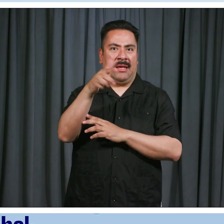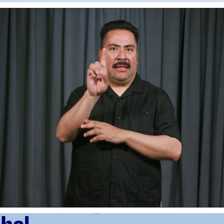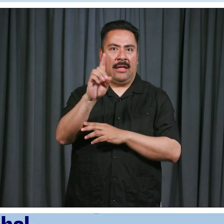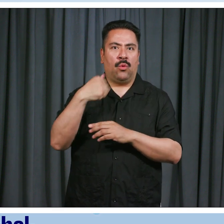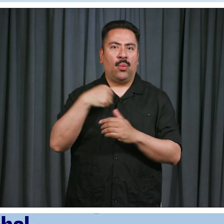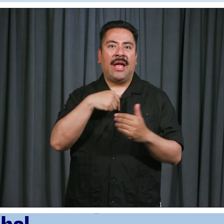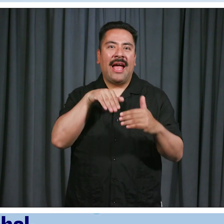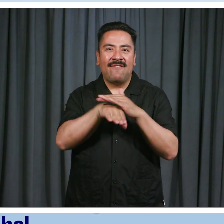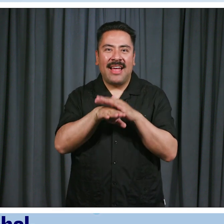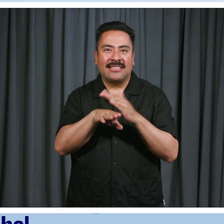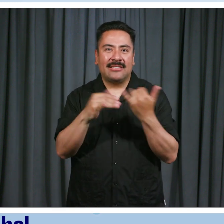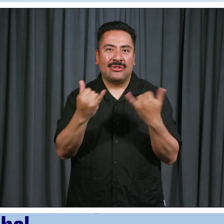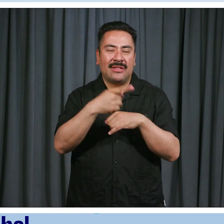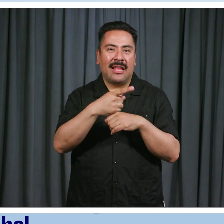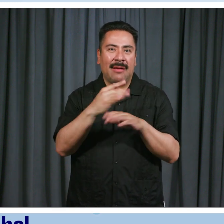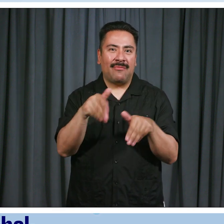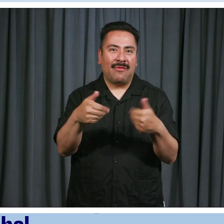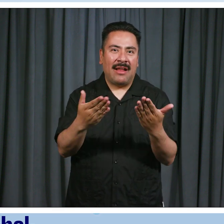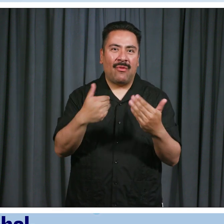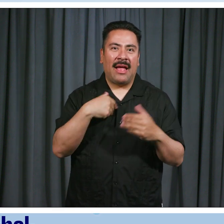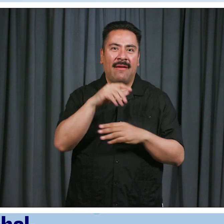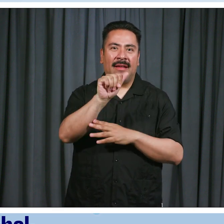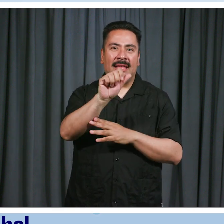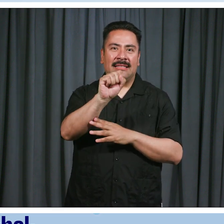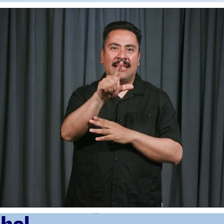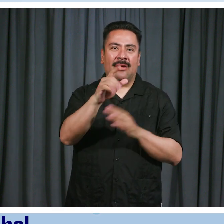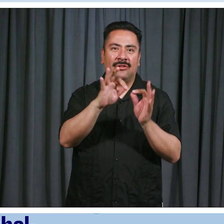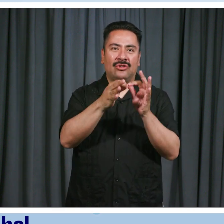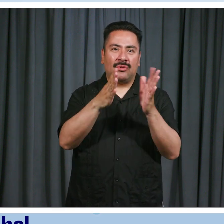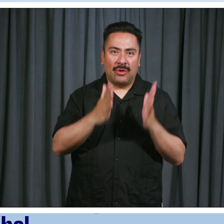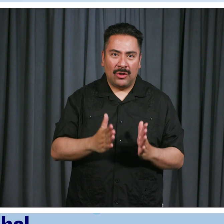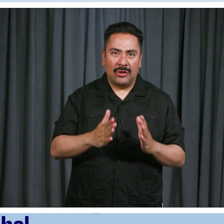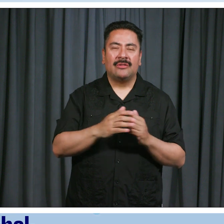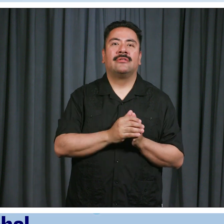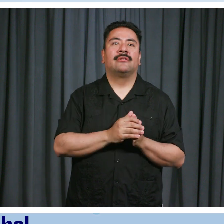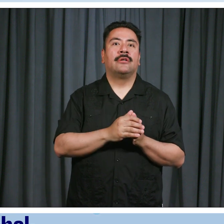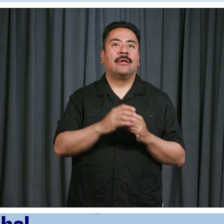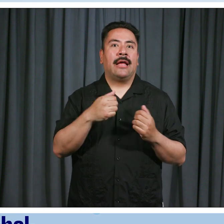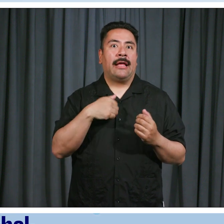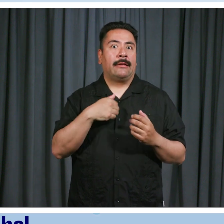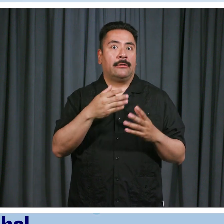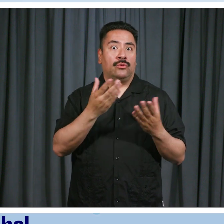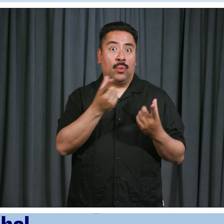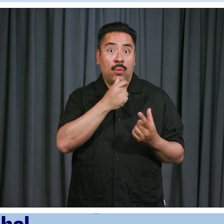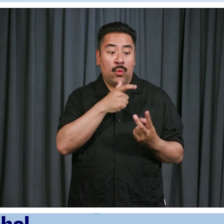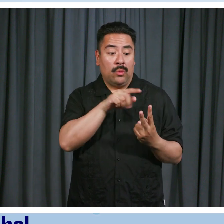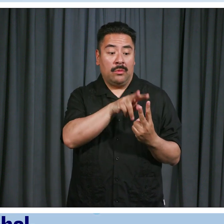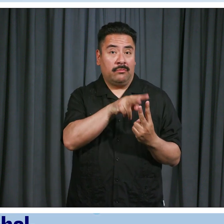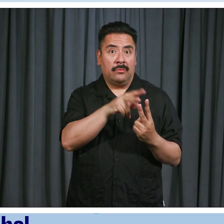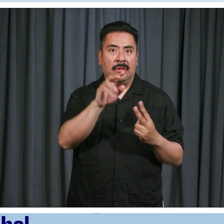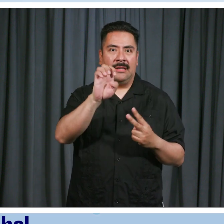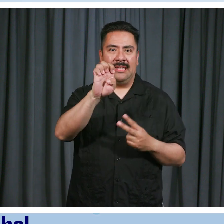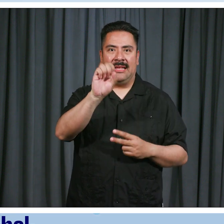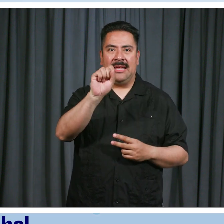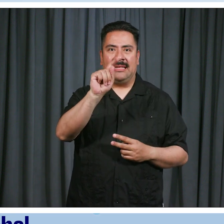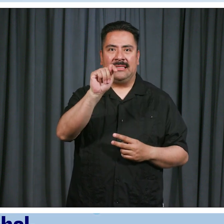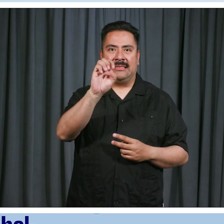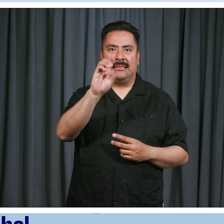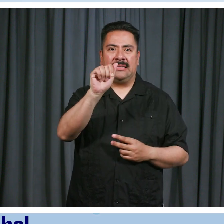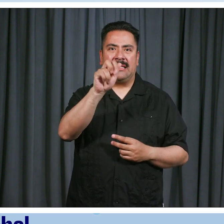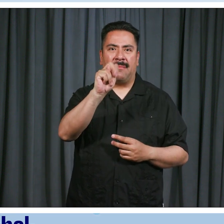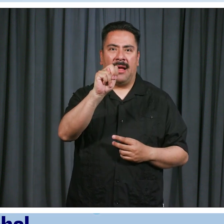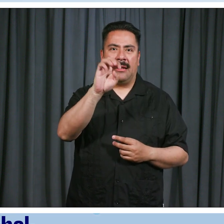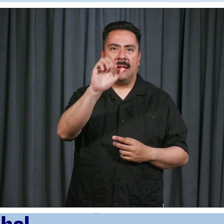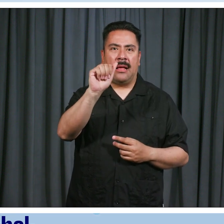access provider today as well. We have American Sign Language interpretation that is being provided by Hester Bademar in